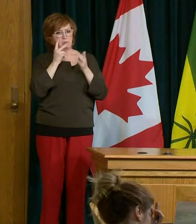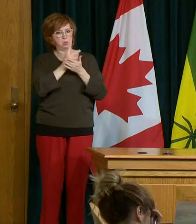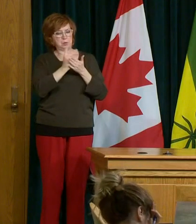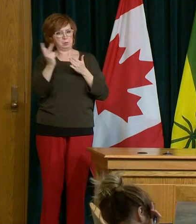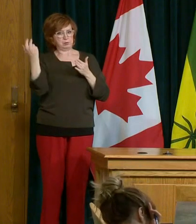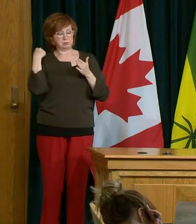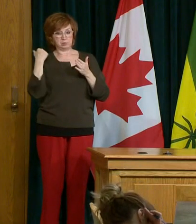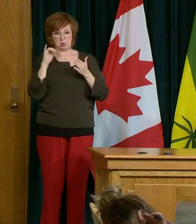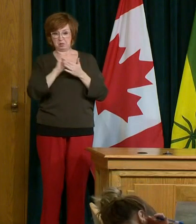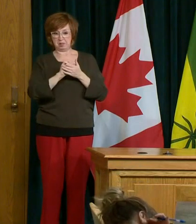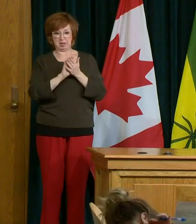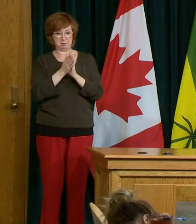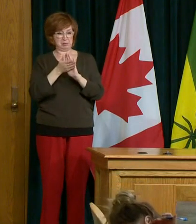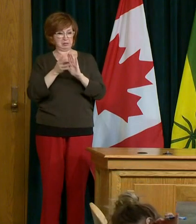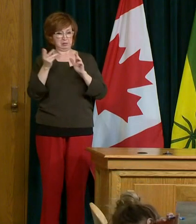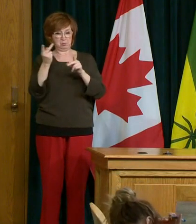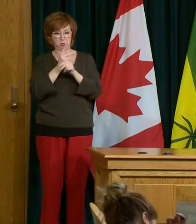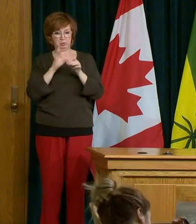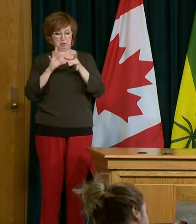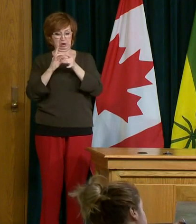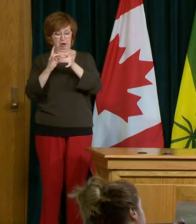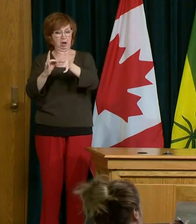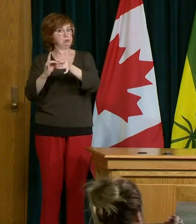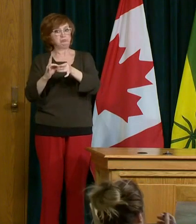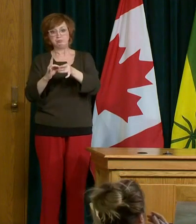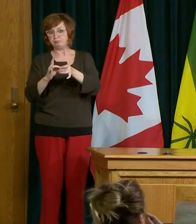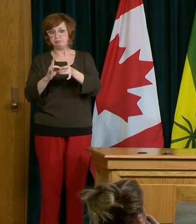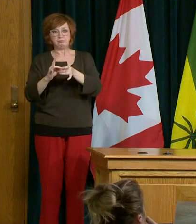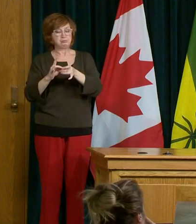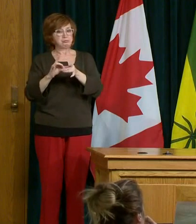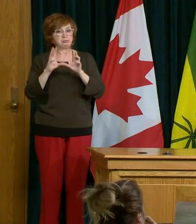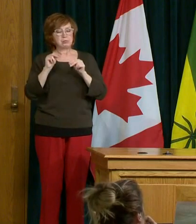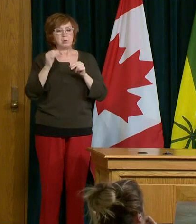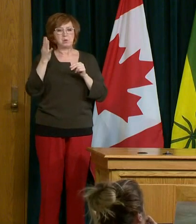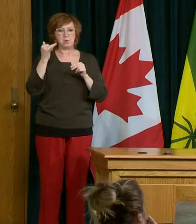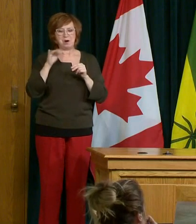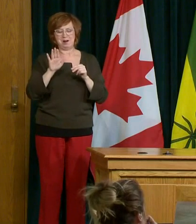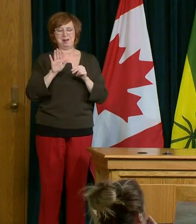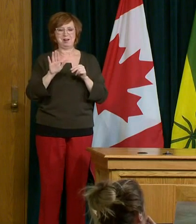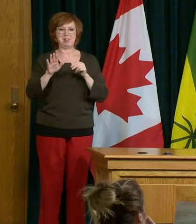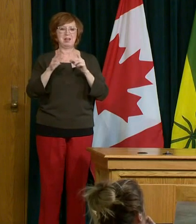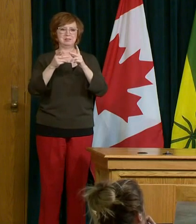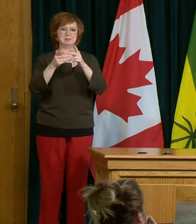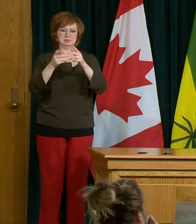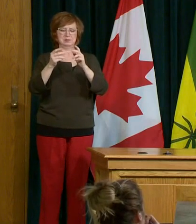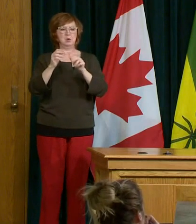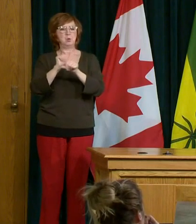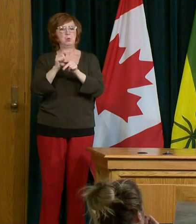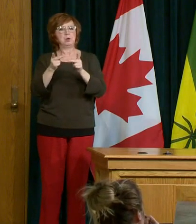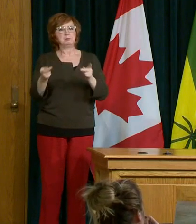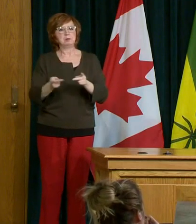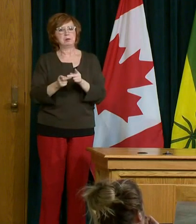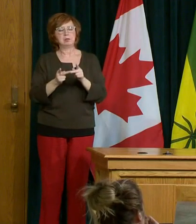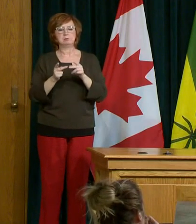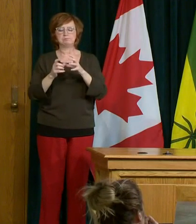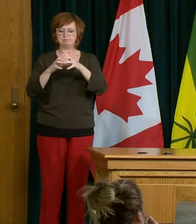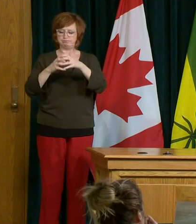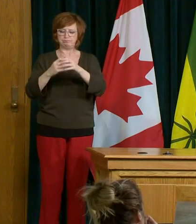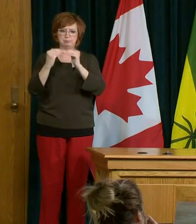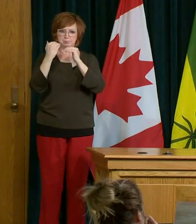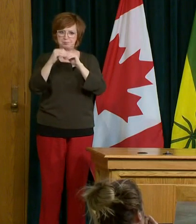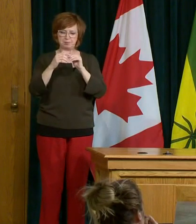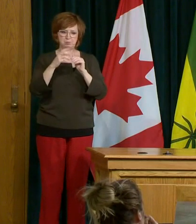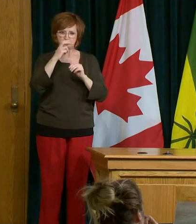also in part due to the existing procedures that have been strengthened around staff cohorting and mask use